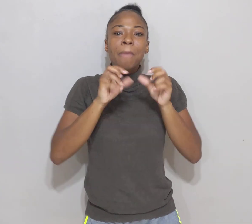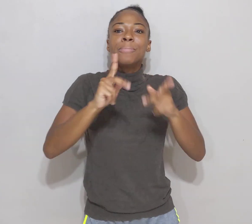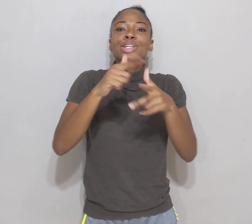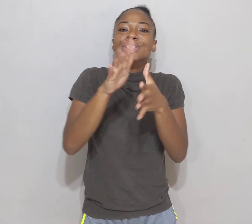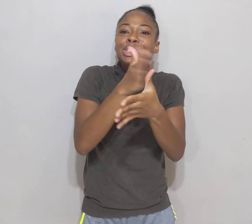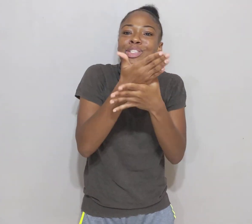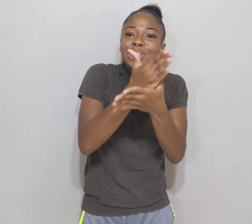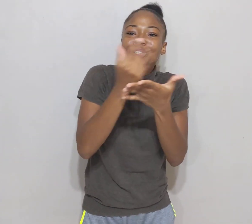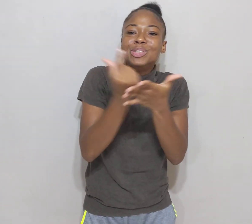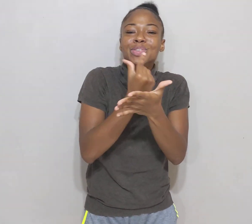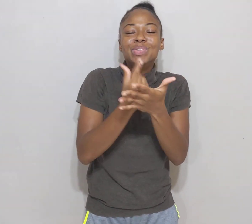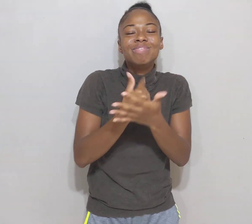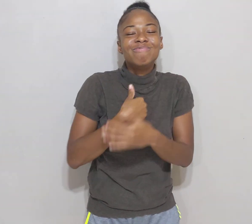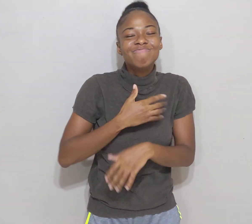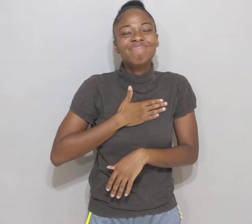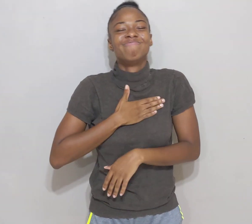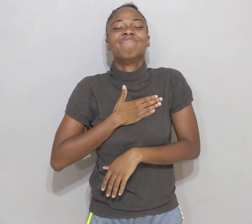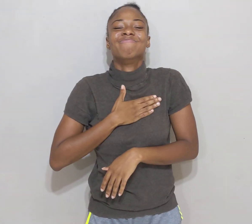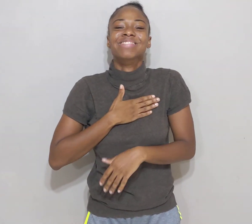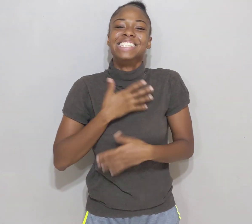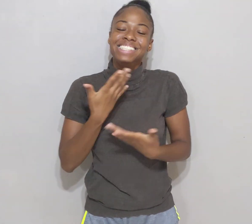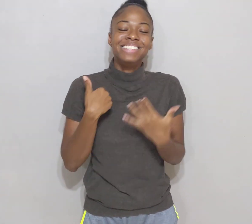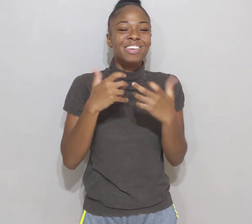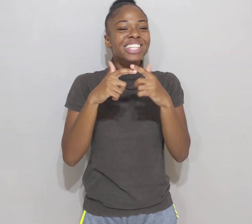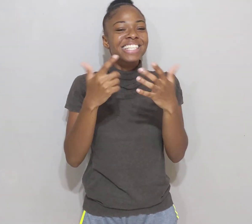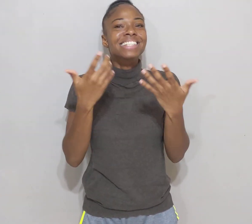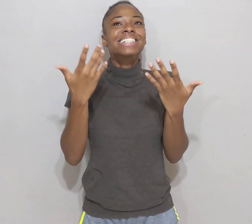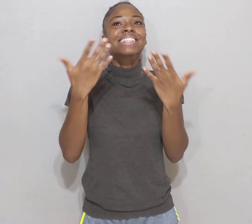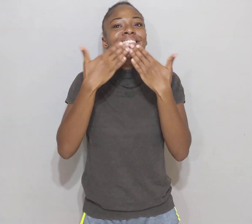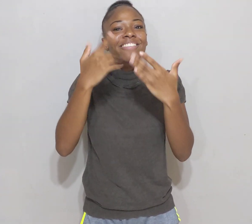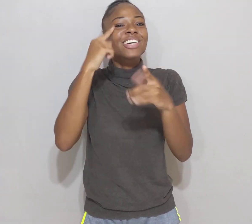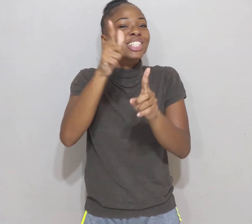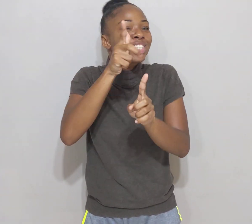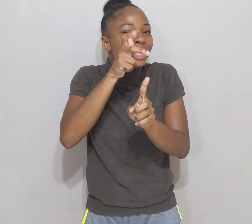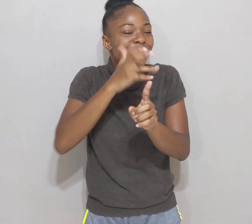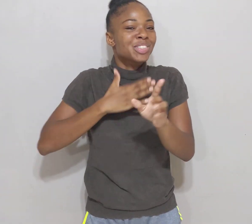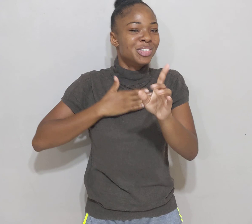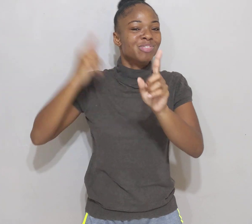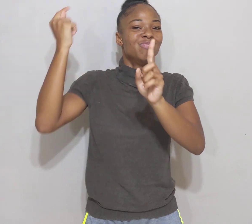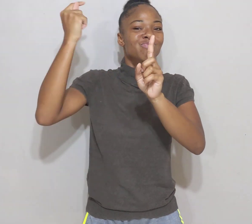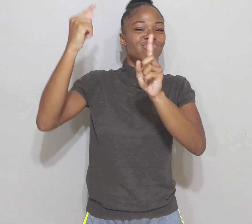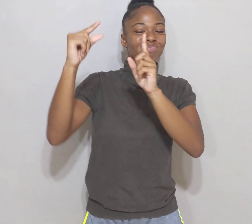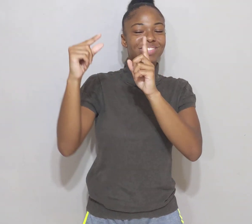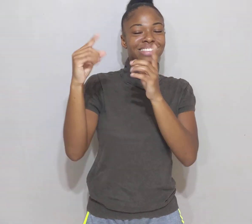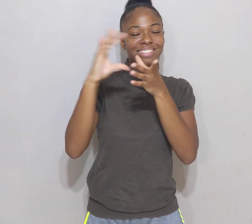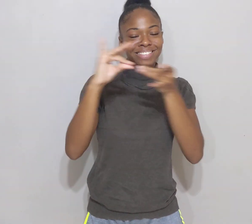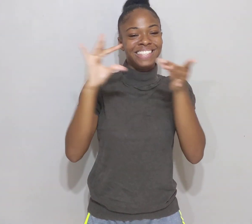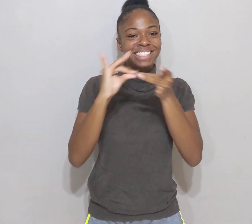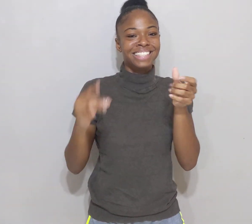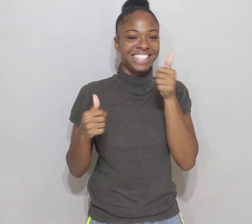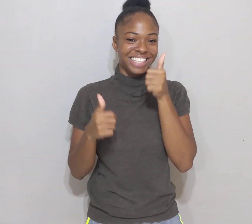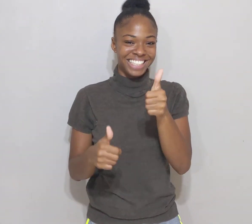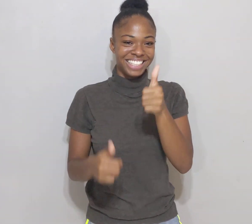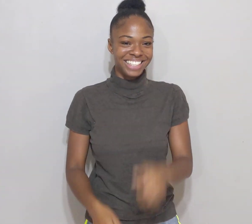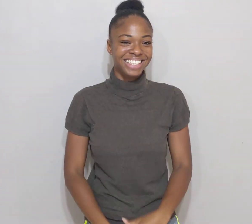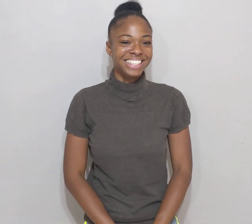that we could share good news with them. Thank you for listening to my testimony.